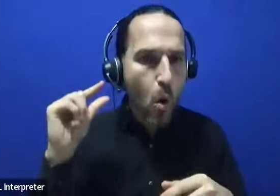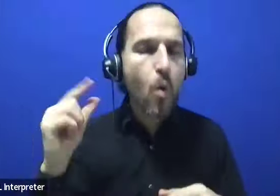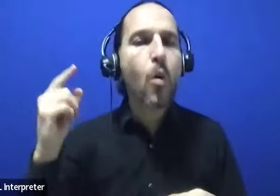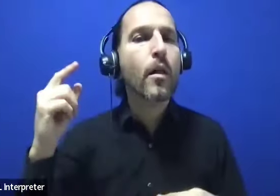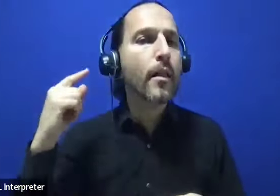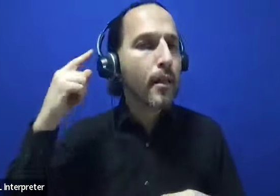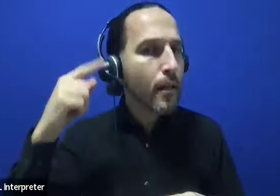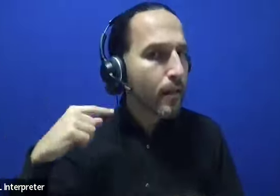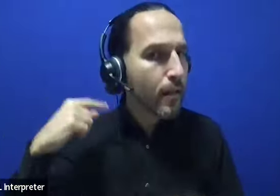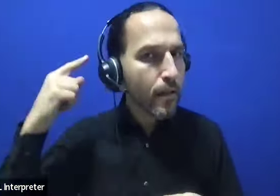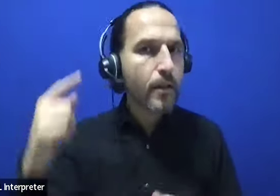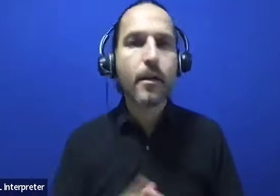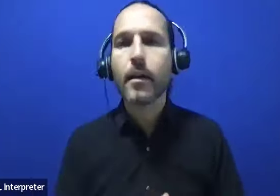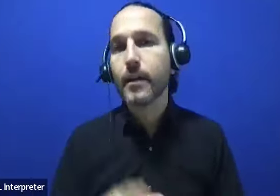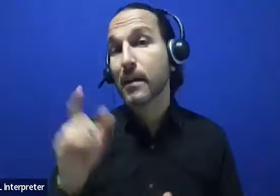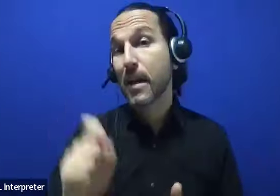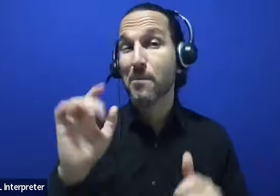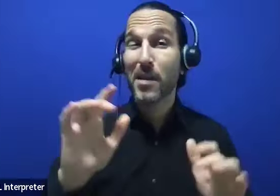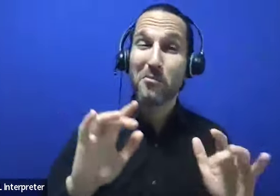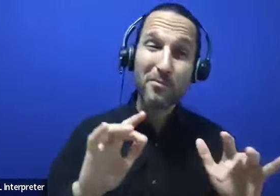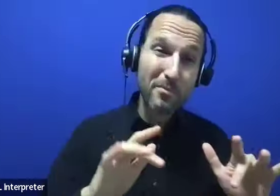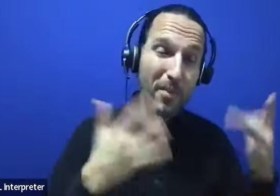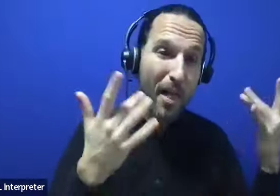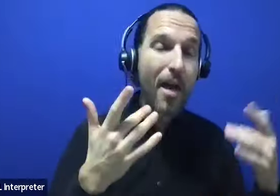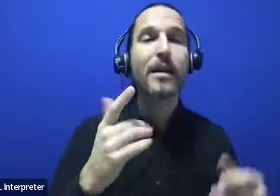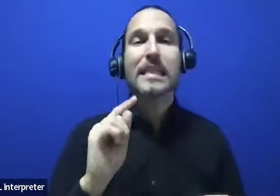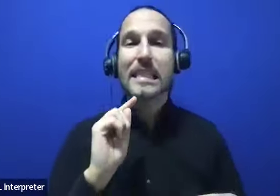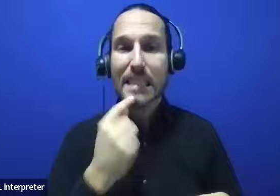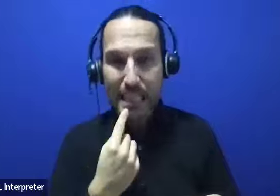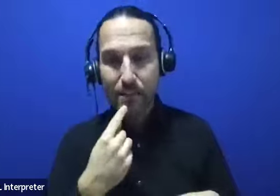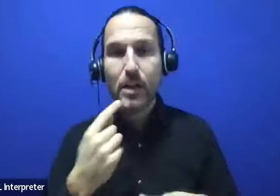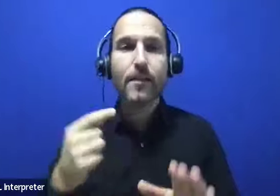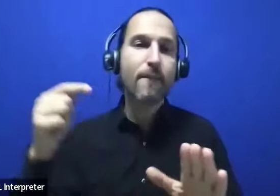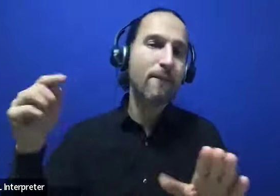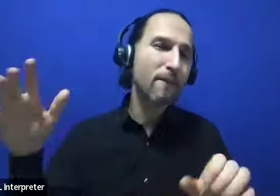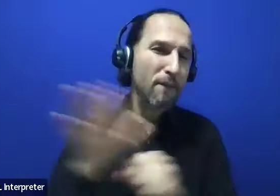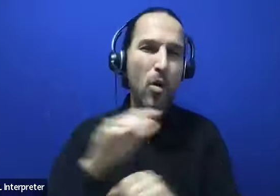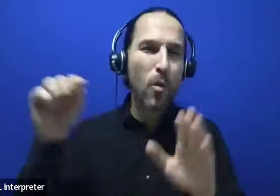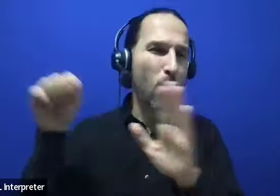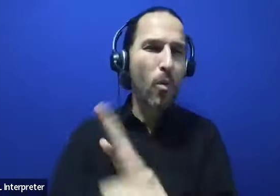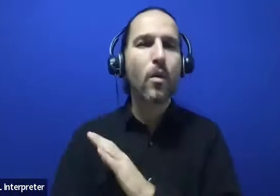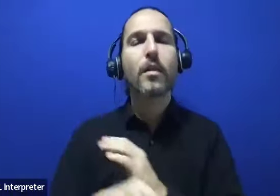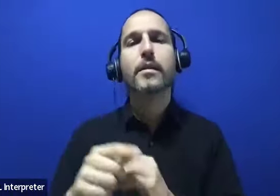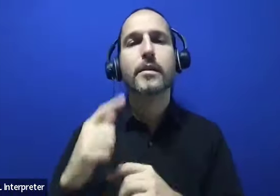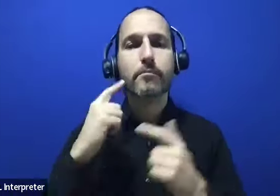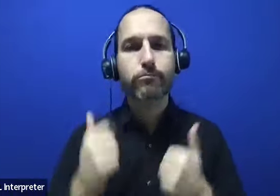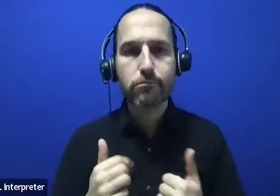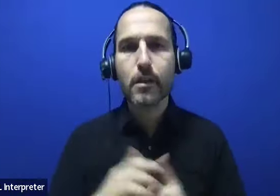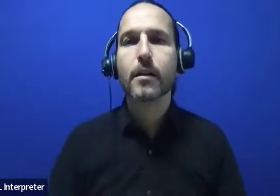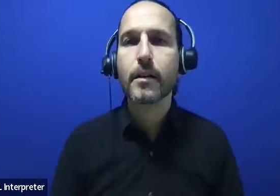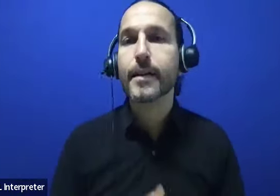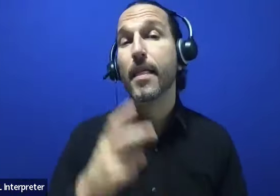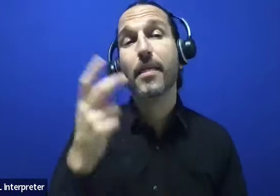hearing loss, as I said before, can be mild, moderate, and profound, and it can be different in each ear. And so it's difficult